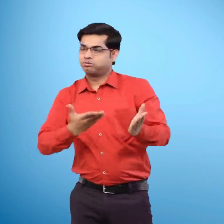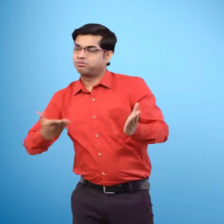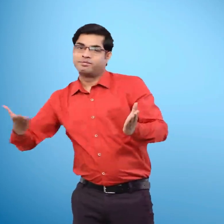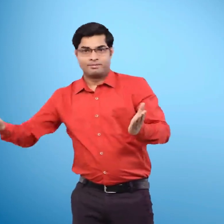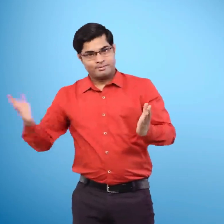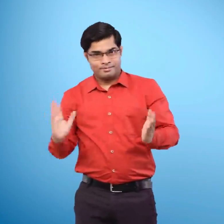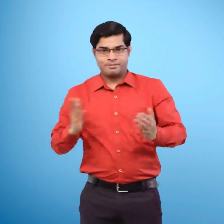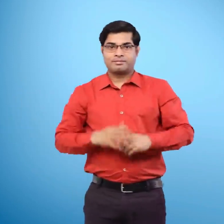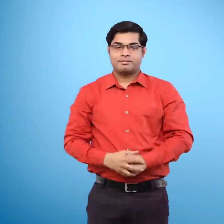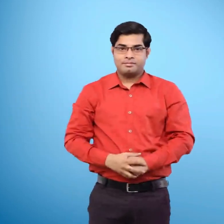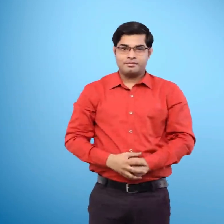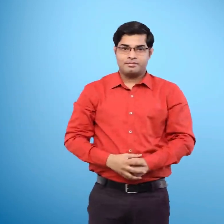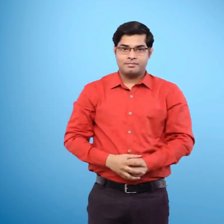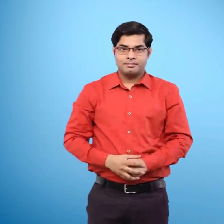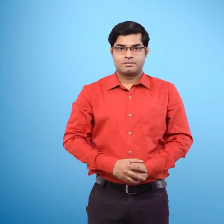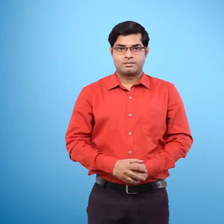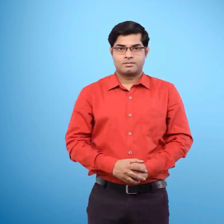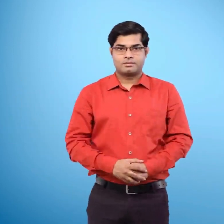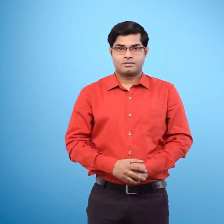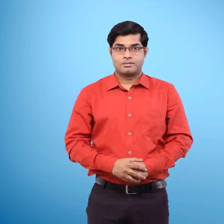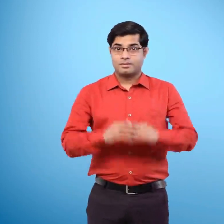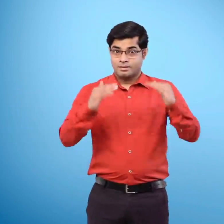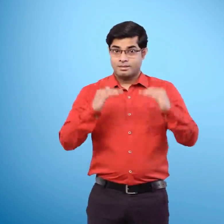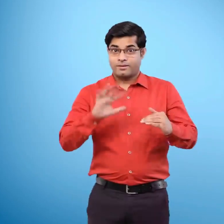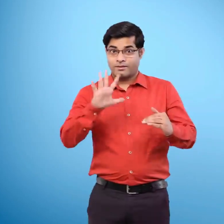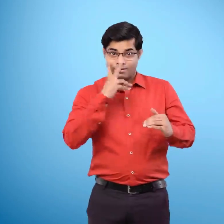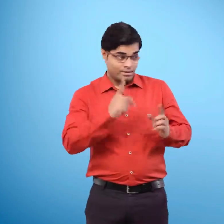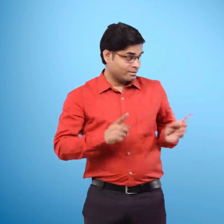3 pairs of such leaves. Pattern 5.